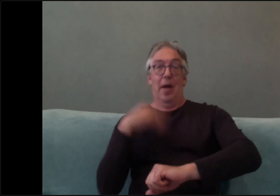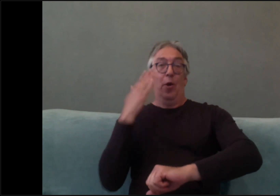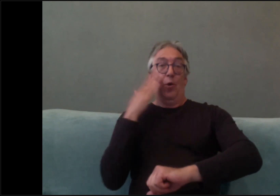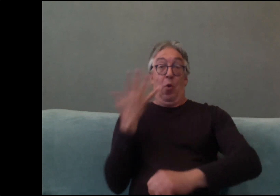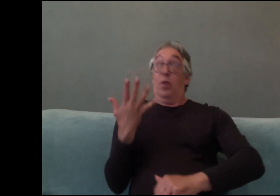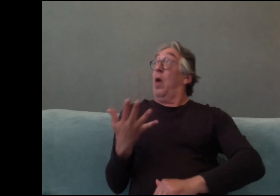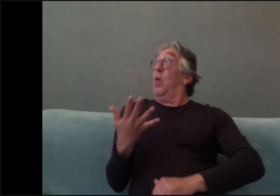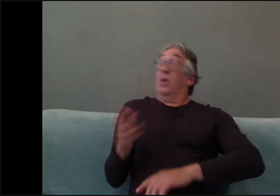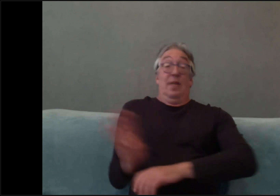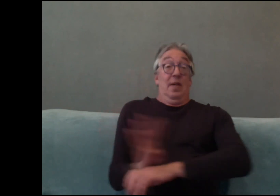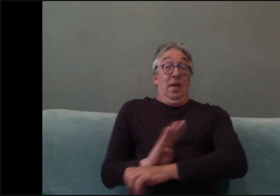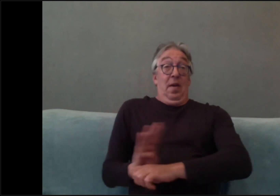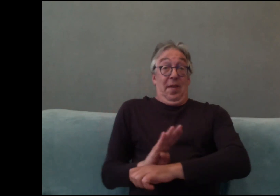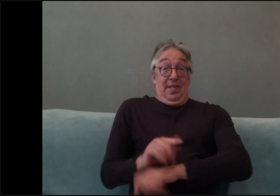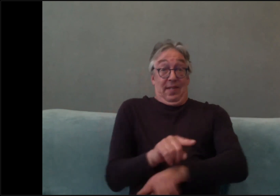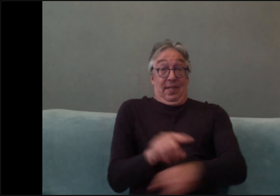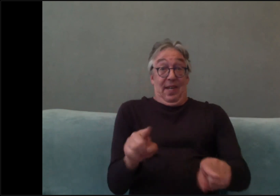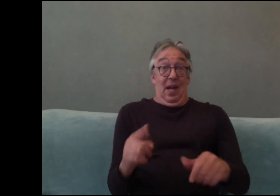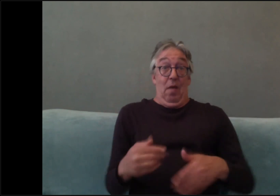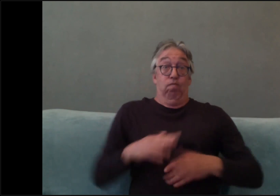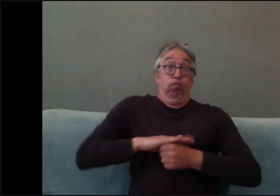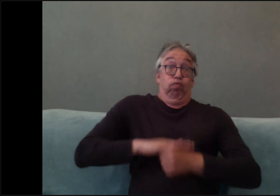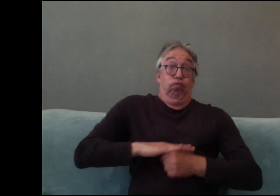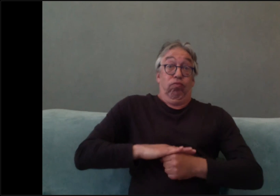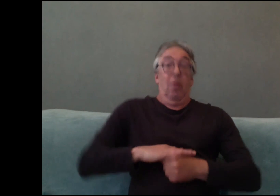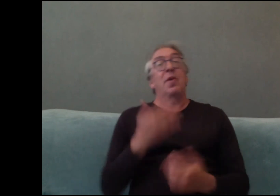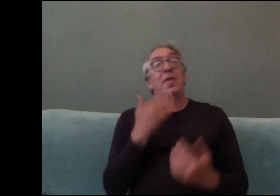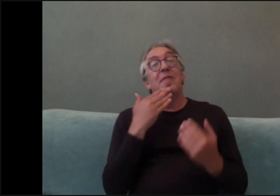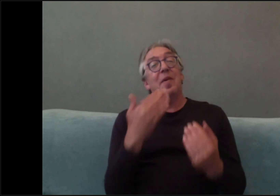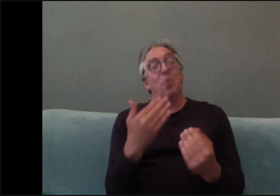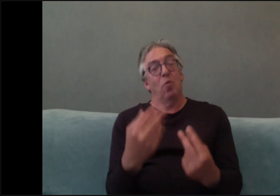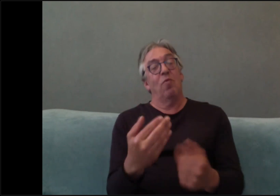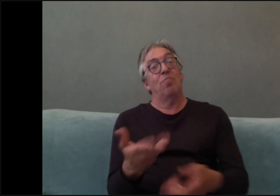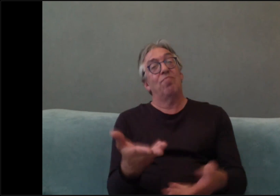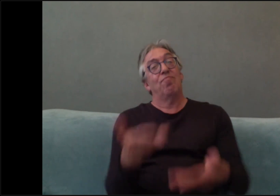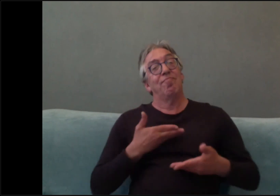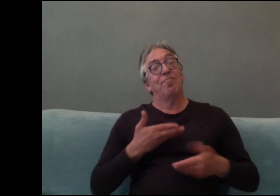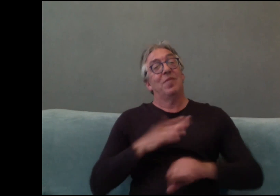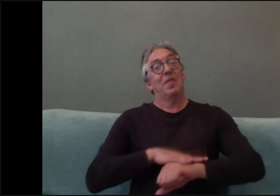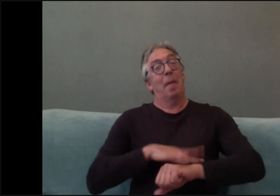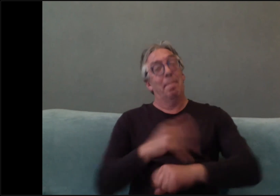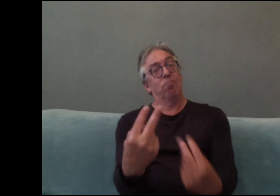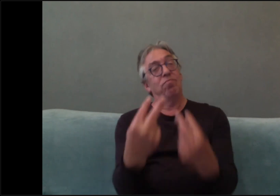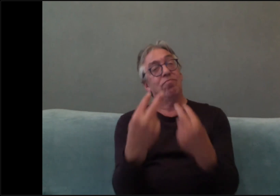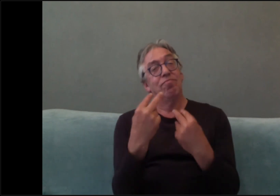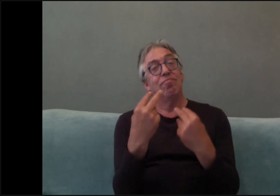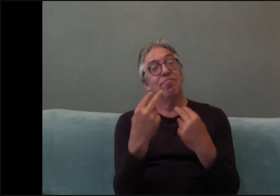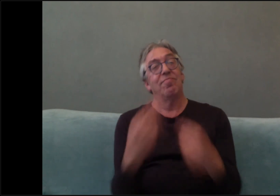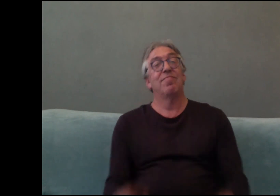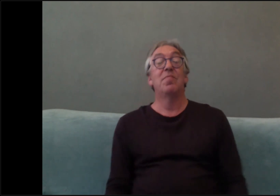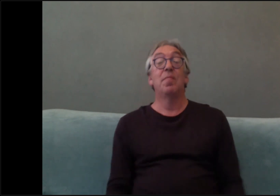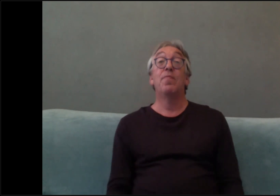period, and for joining us. And I would again invite you all to have a look at the